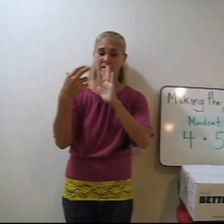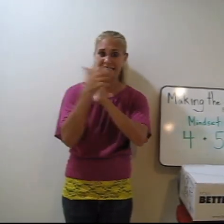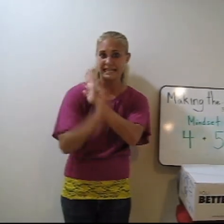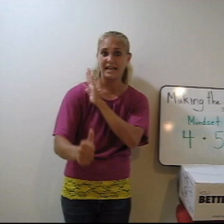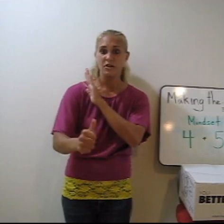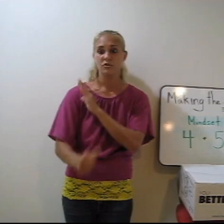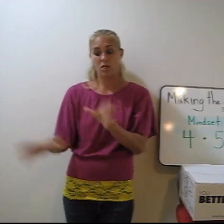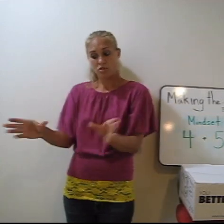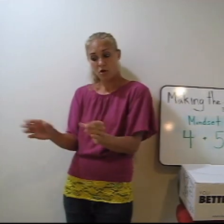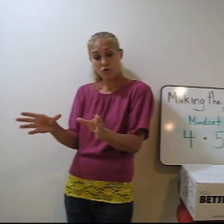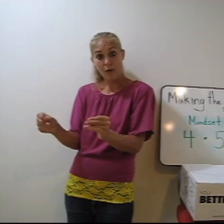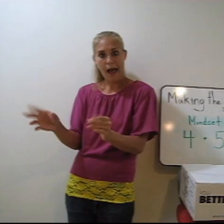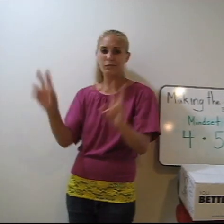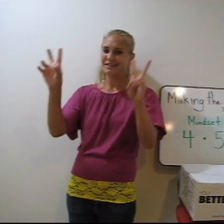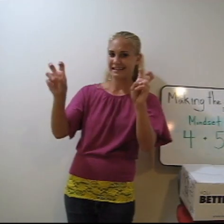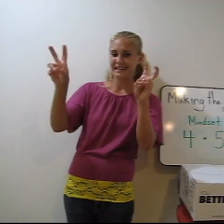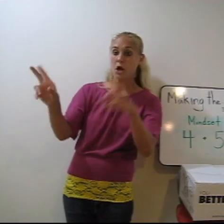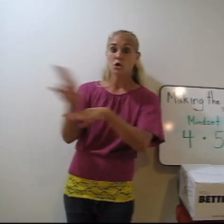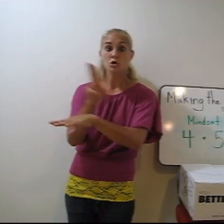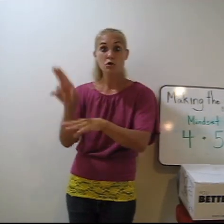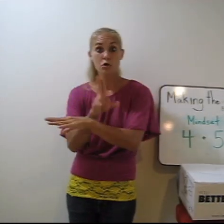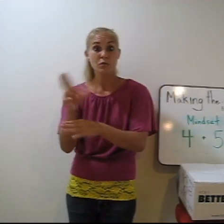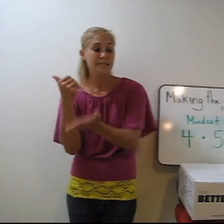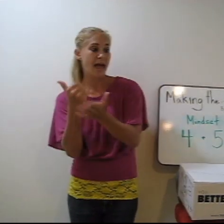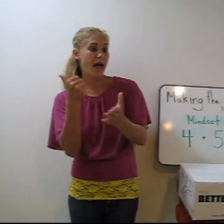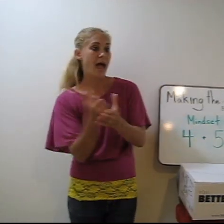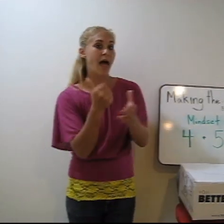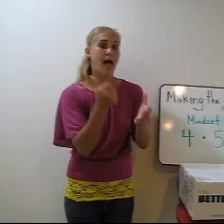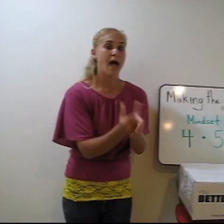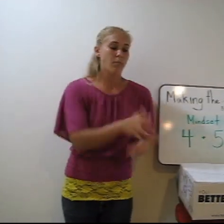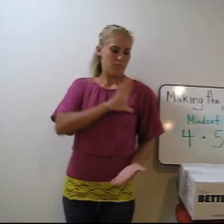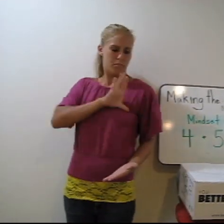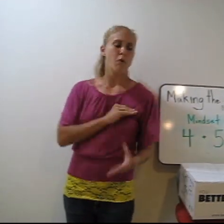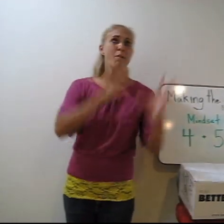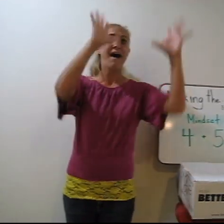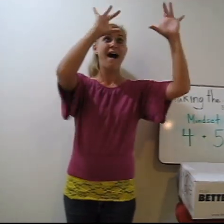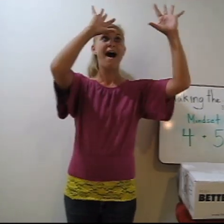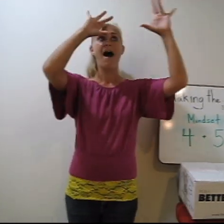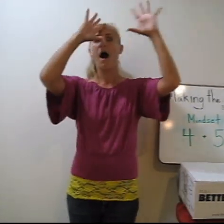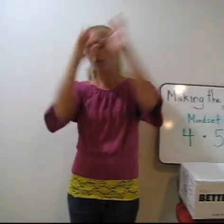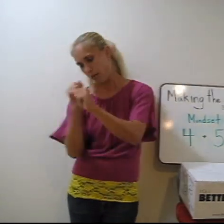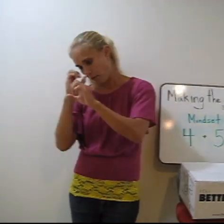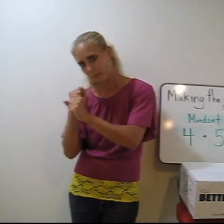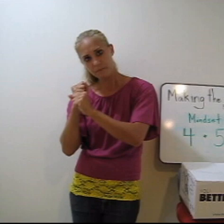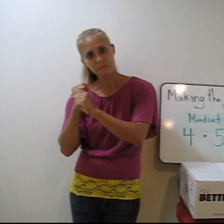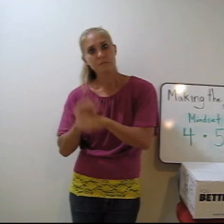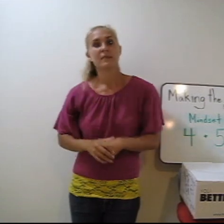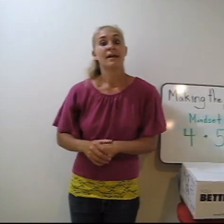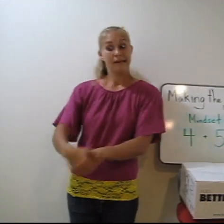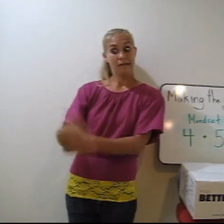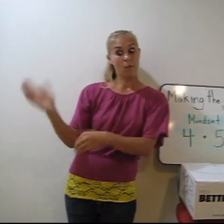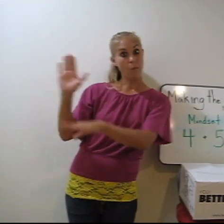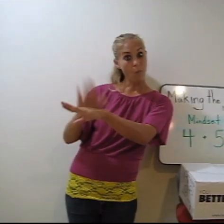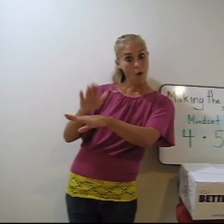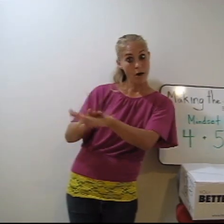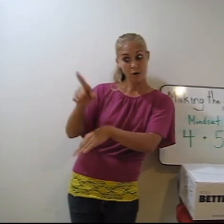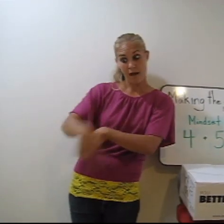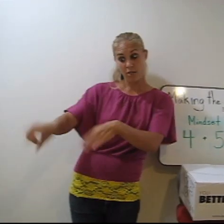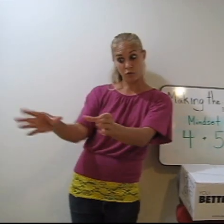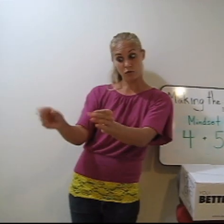you use to pull off your claws or kill your dreams. Be leery of the crabs around you, content with staying in